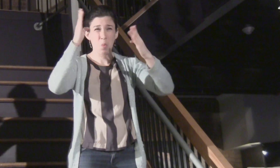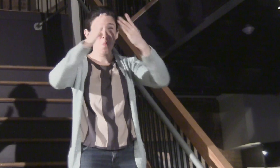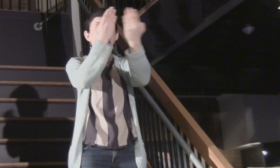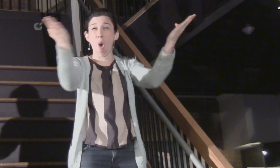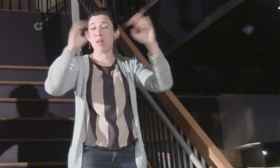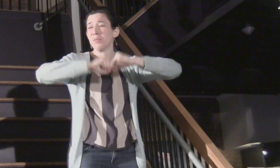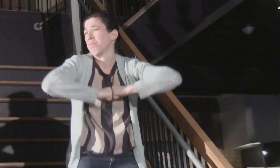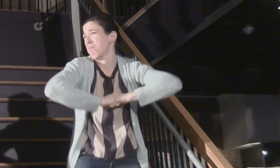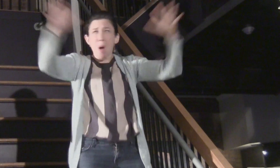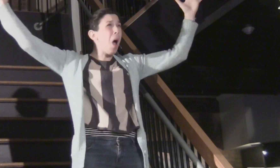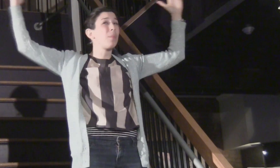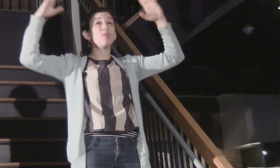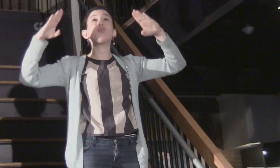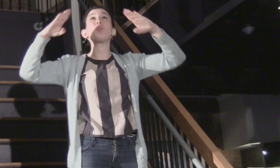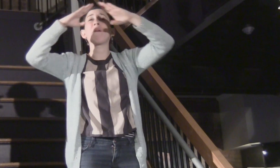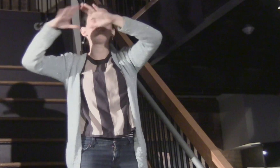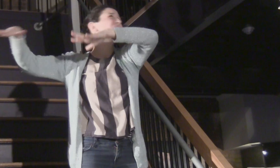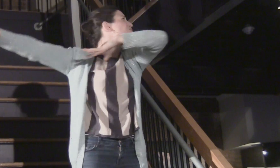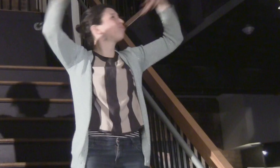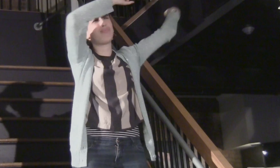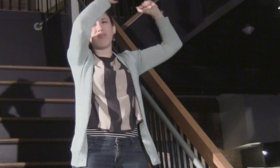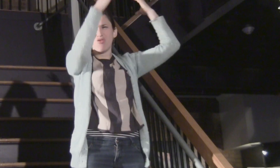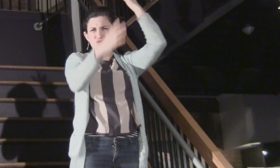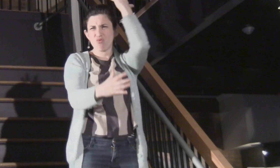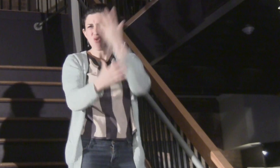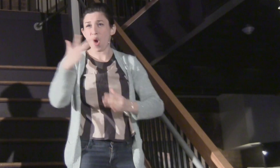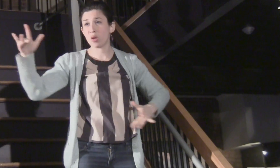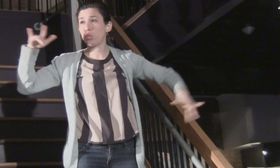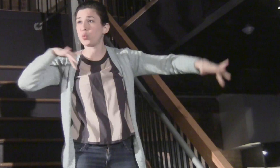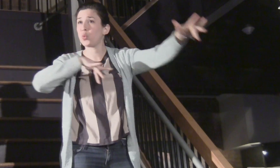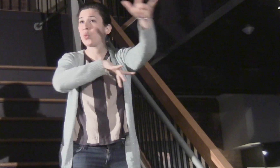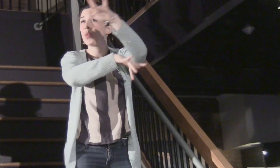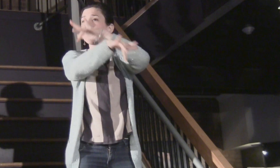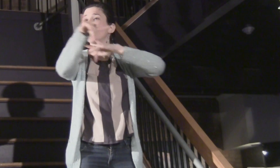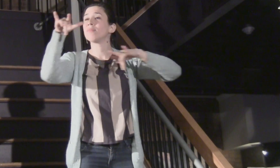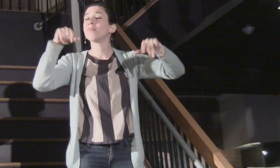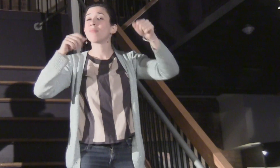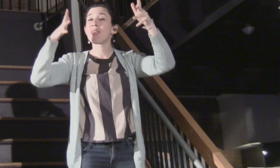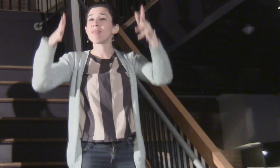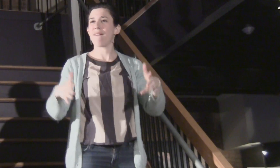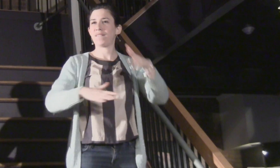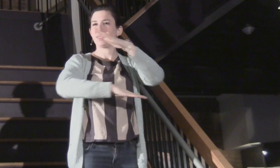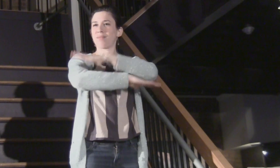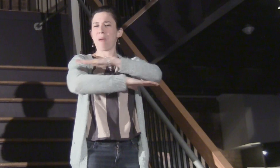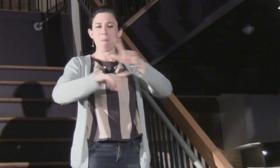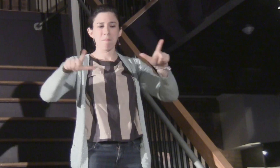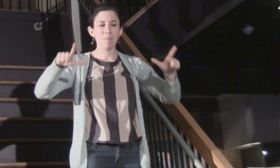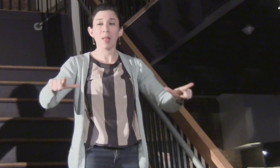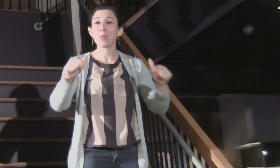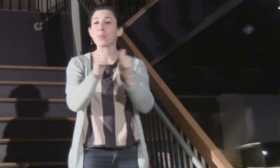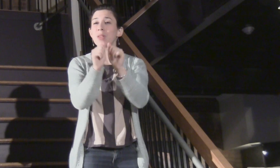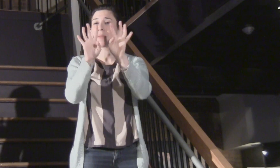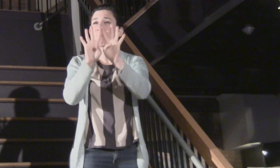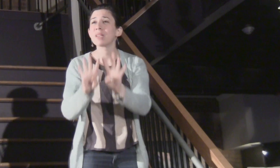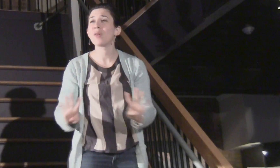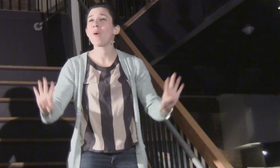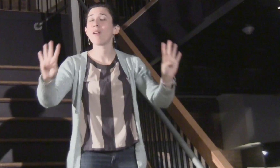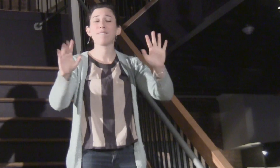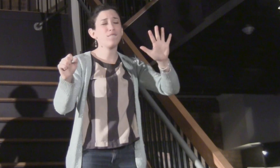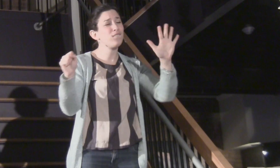he was standing on, he blew out all the walls, the roof, and everything. Completely destroyed like a storm. The only thing remaining was the